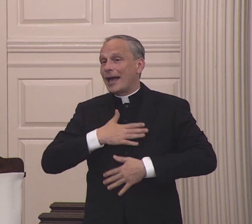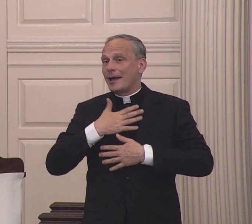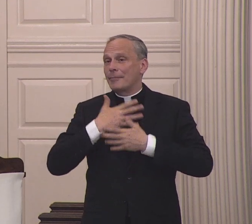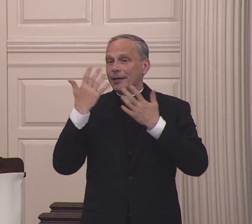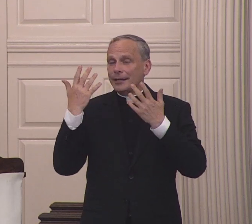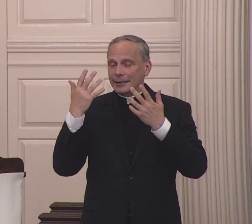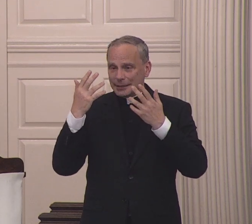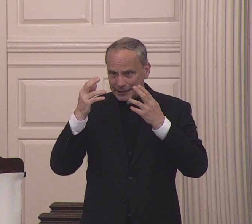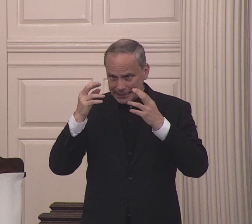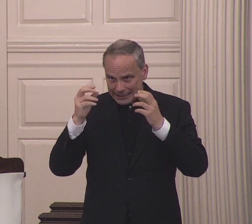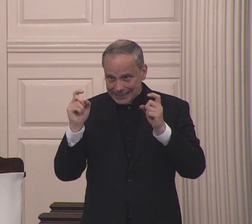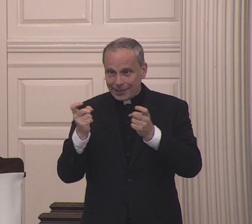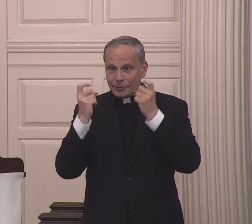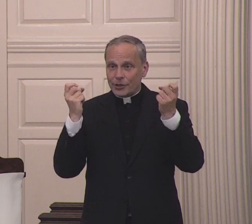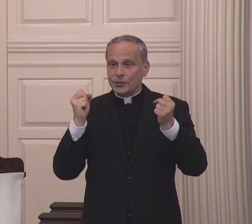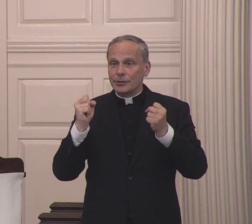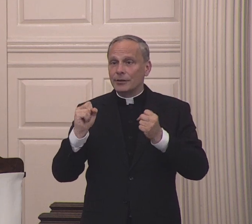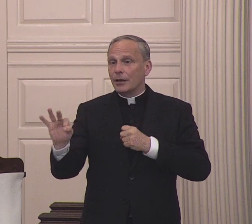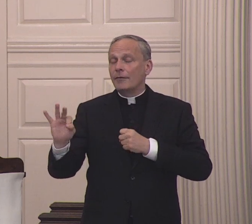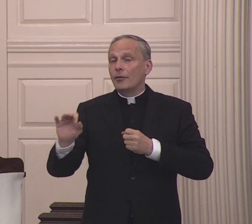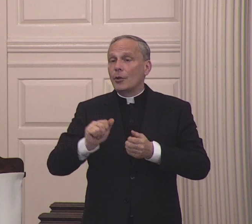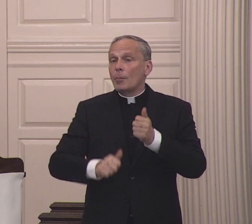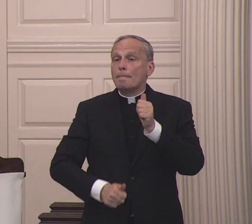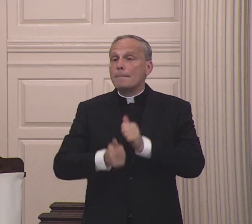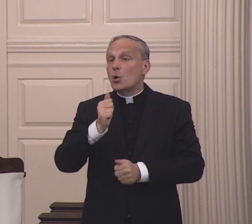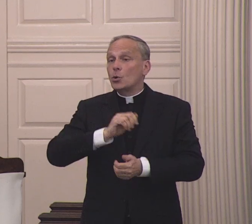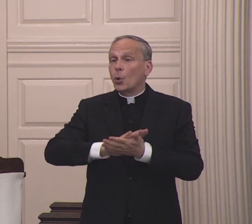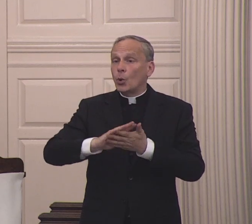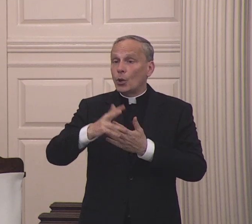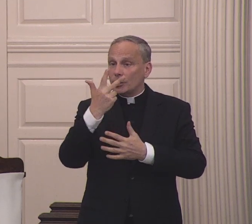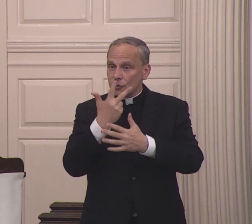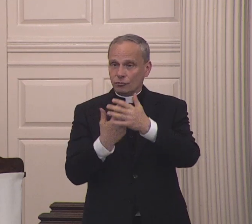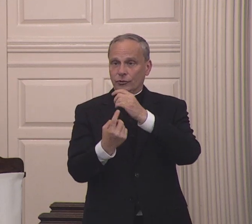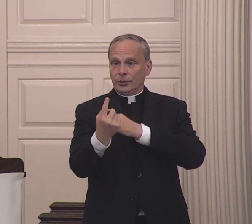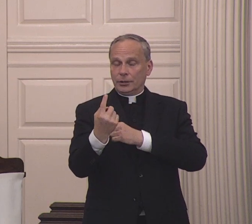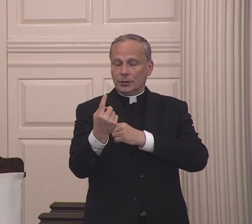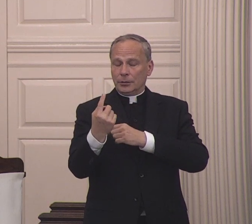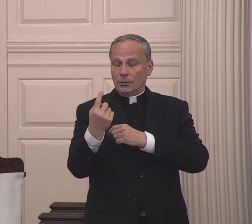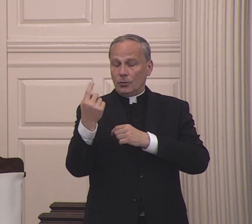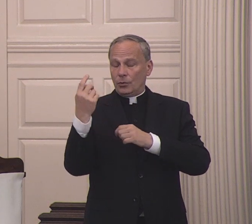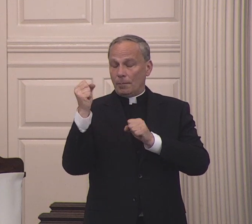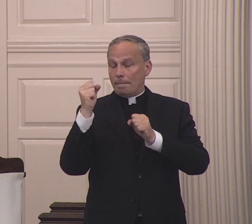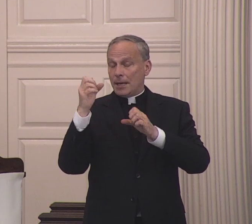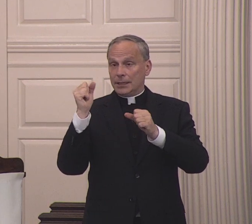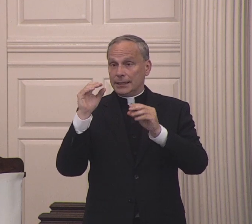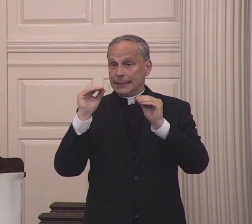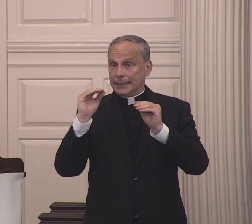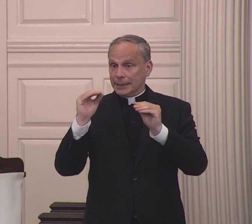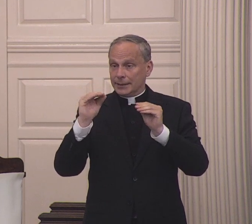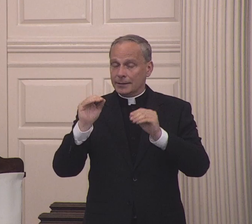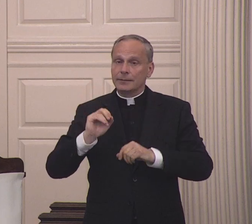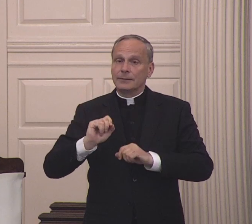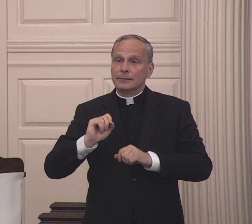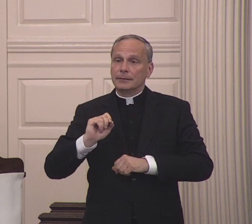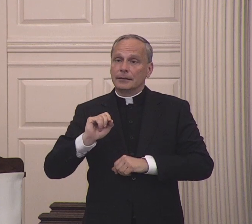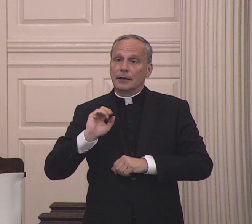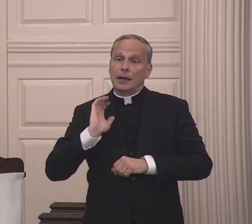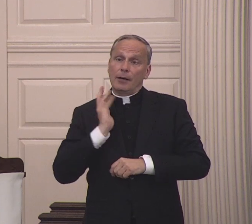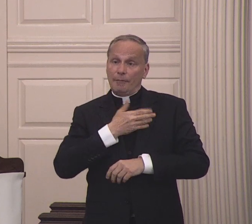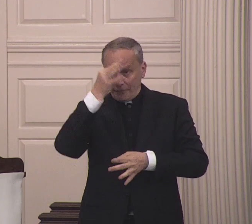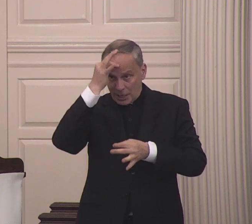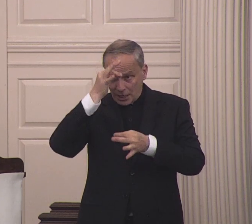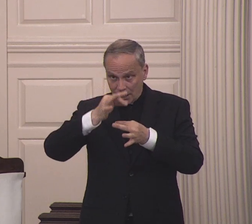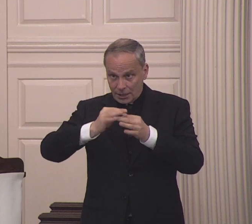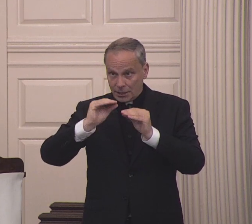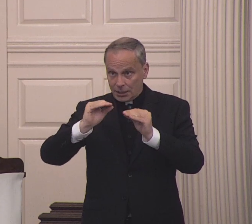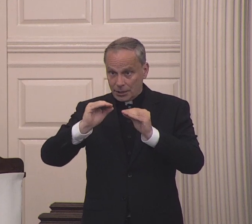solemnity of the Most Holy Trinity, a very sublime teaching of our faith, a doctrine of our